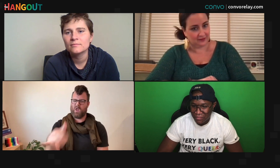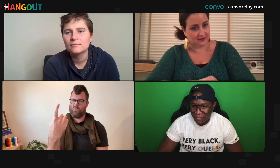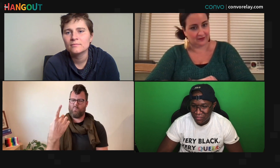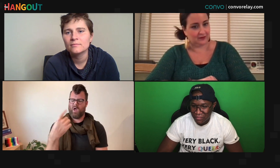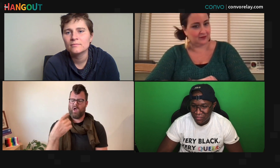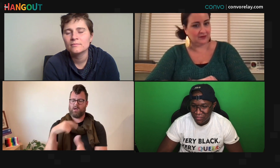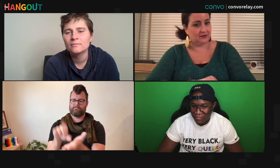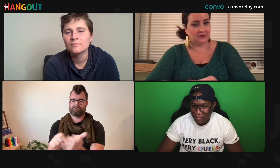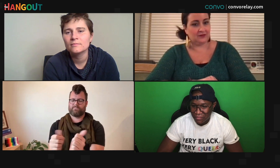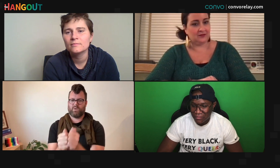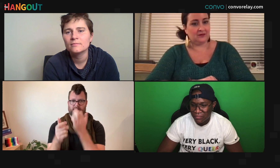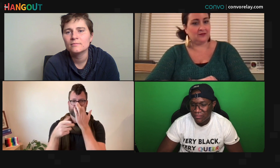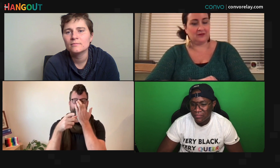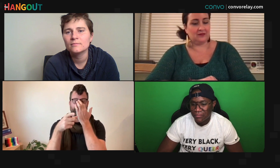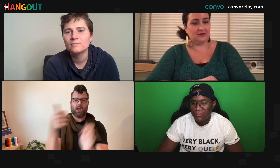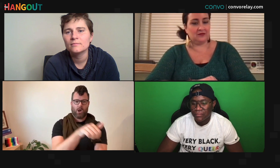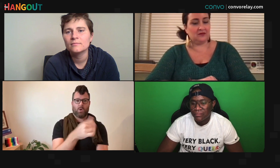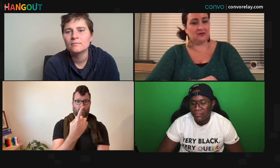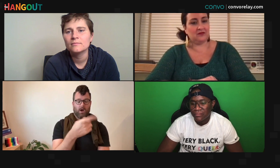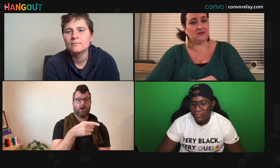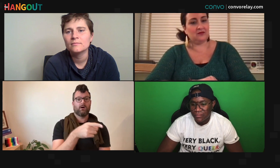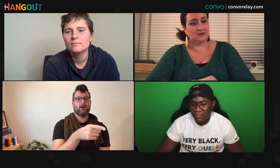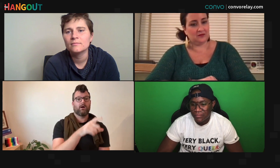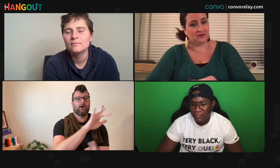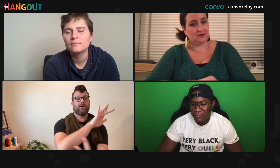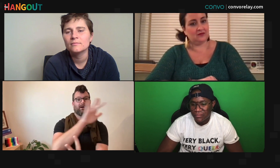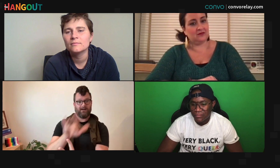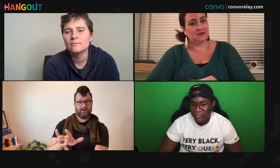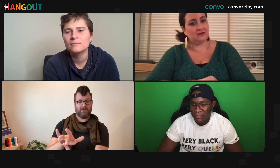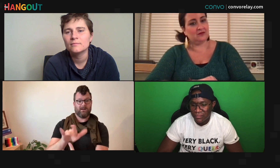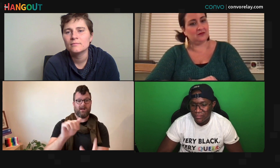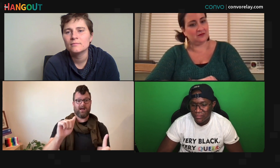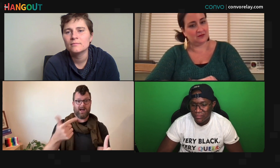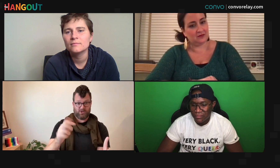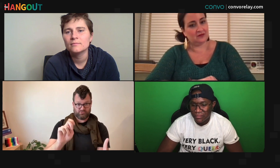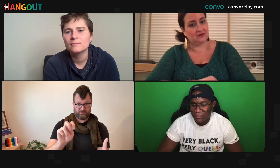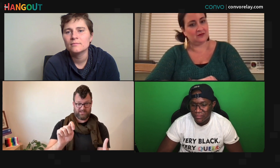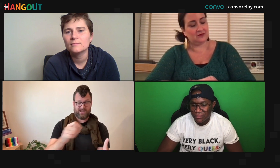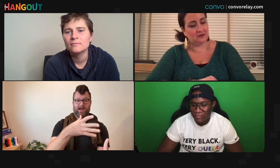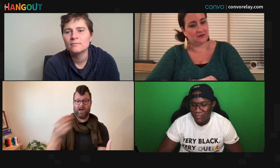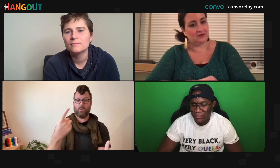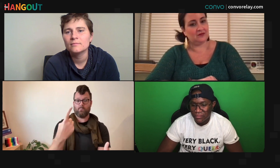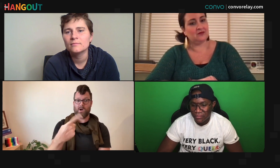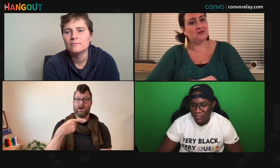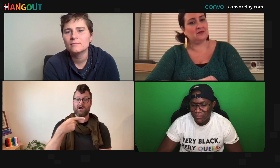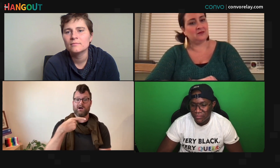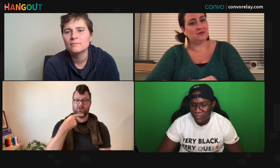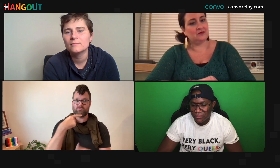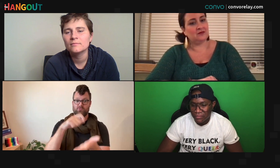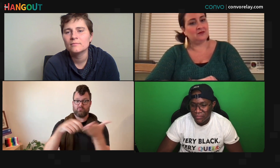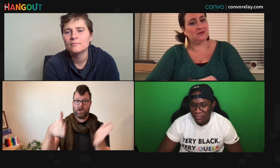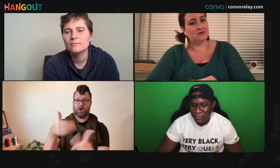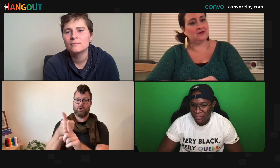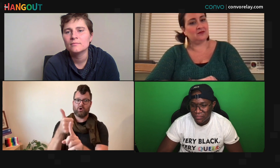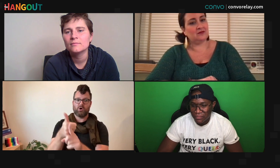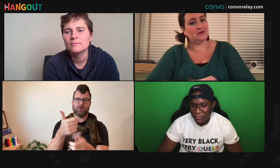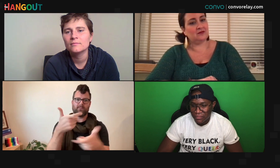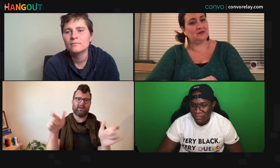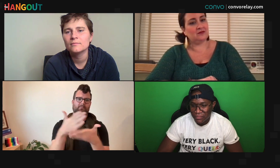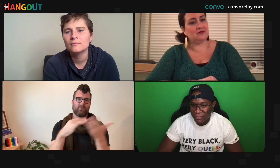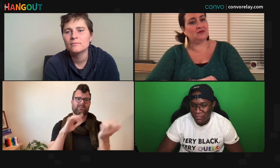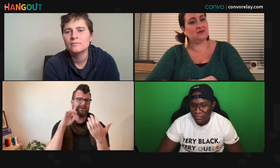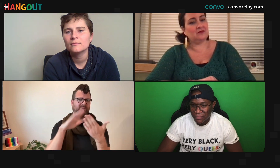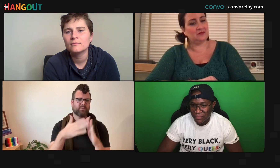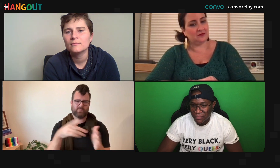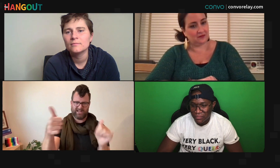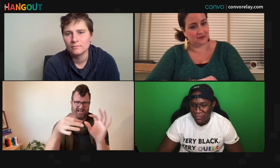house and another one, it wasn't the one that I actually published with, but it was another company, had reached out to my agent, and